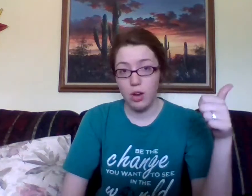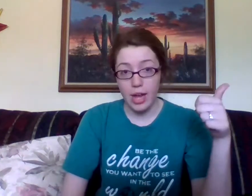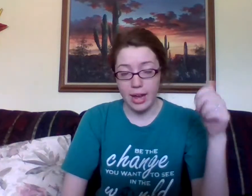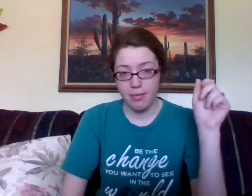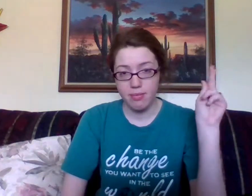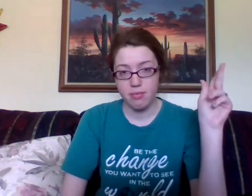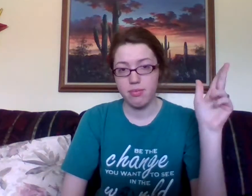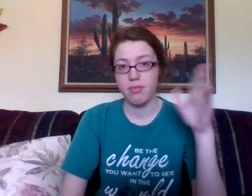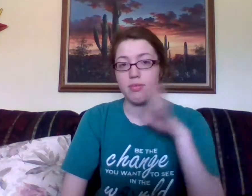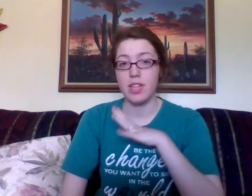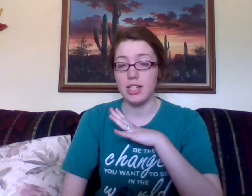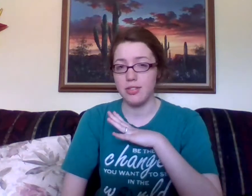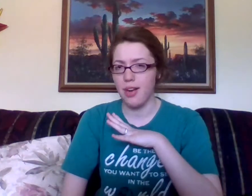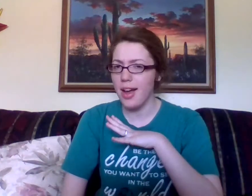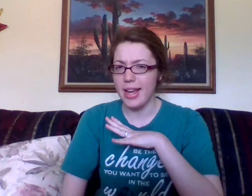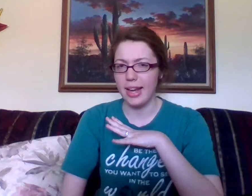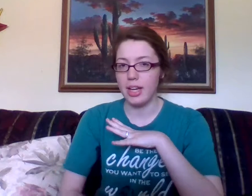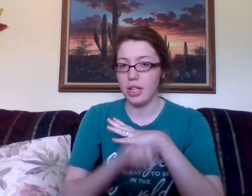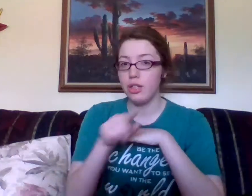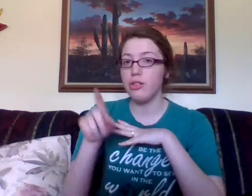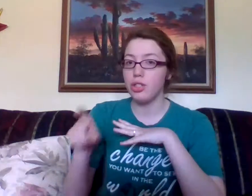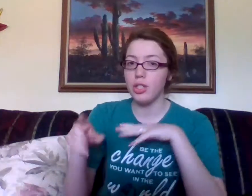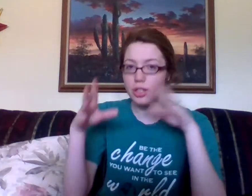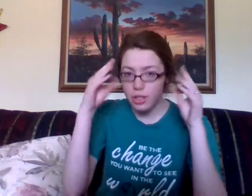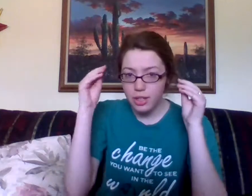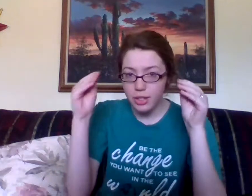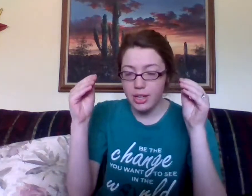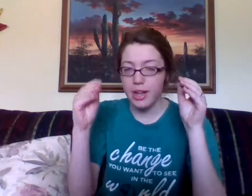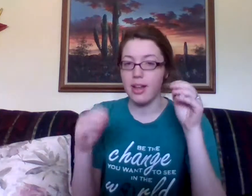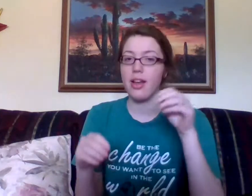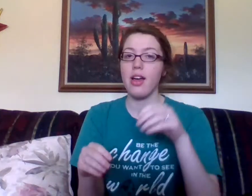Okay, that's fine. You should learn